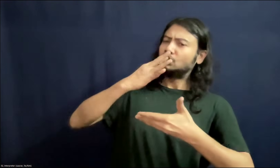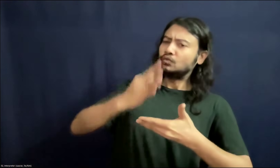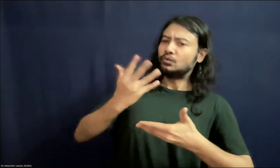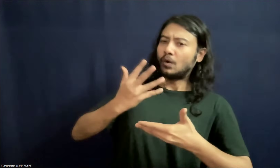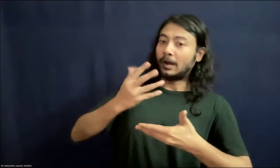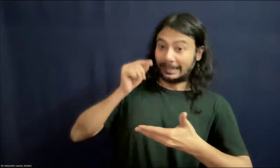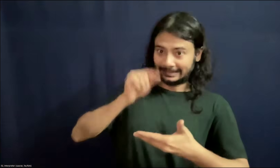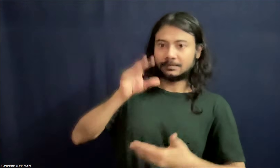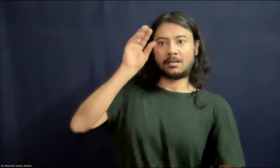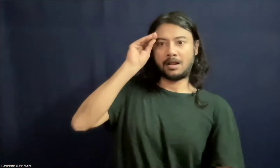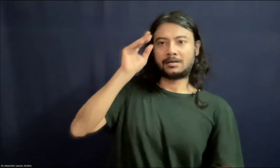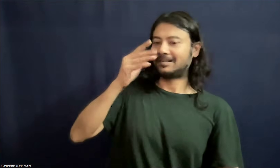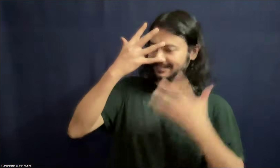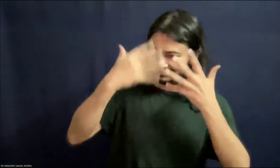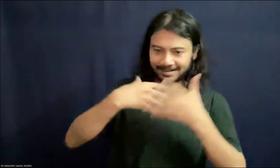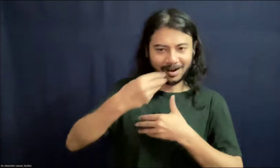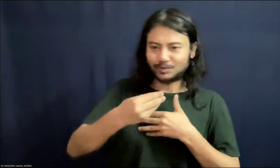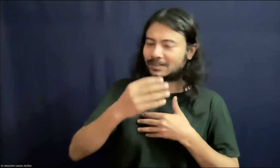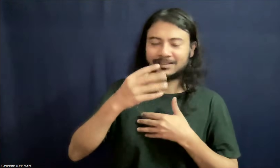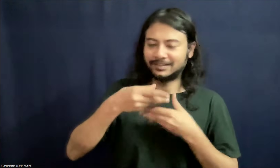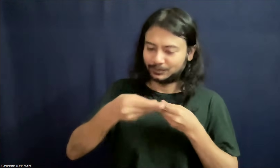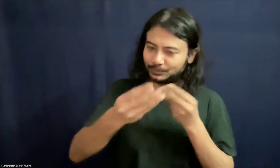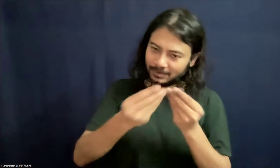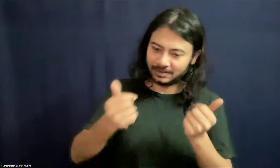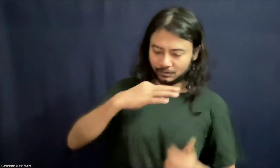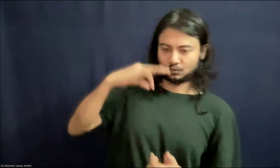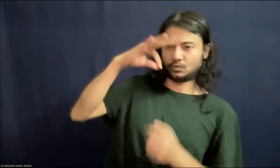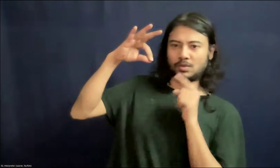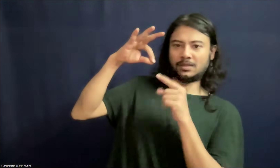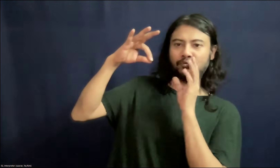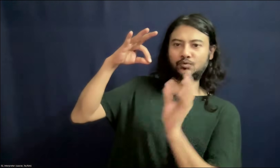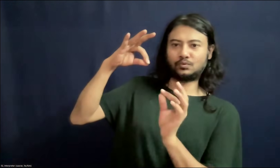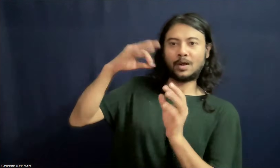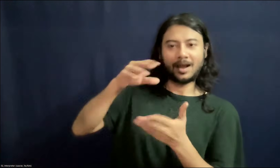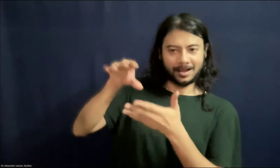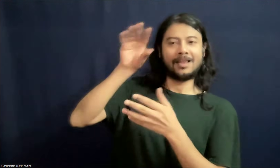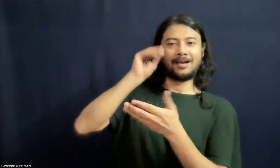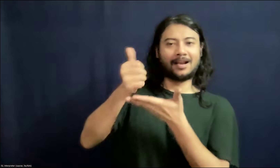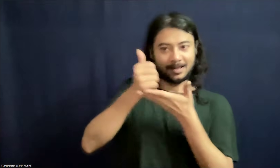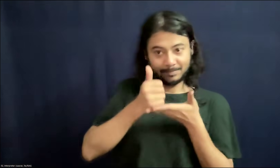Second, you should remember who is Krishna. Krishna is the Supreme Lord, he is Purushottama.